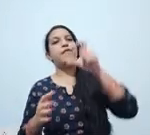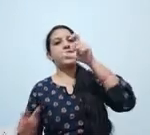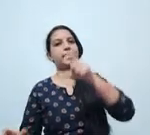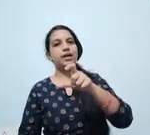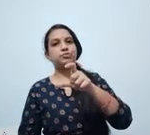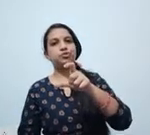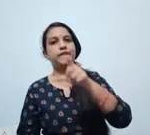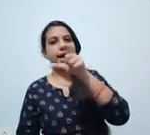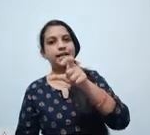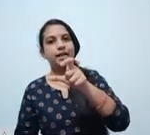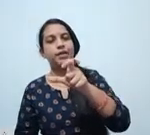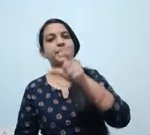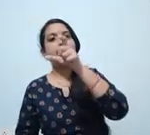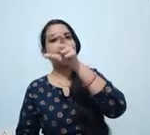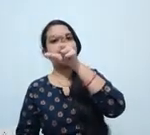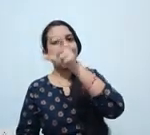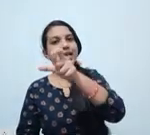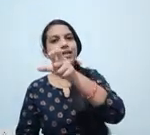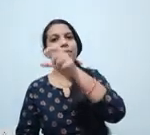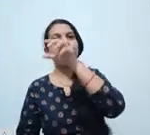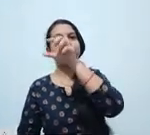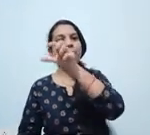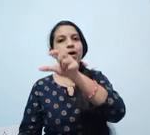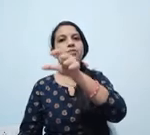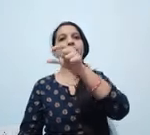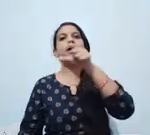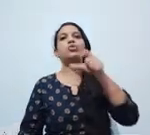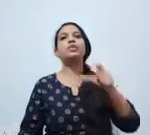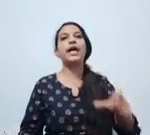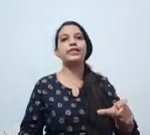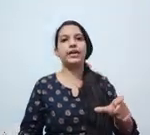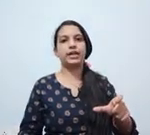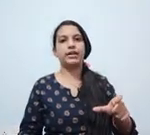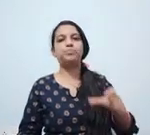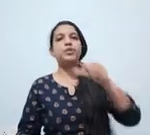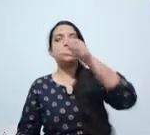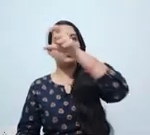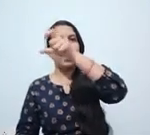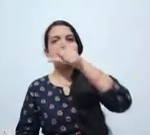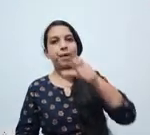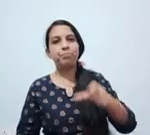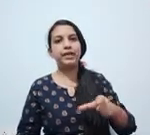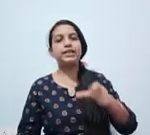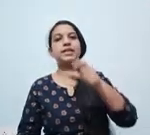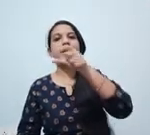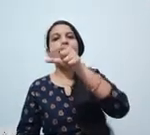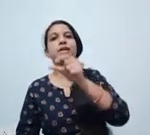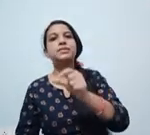it comes to the right atrium pumps the blood to the right ventricle. So while pumping, the tricuspid